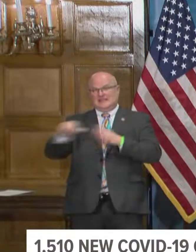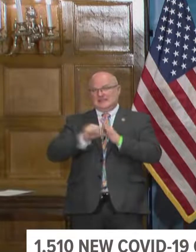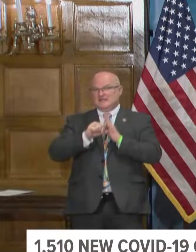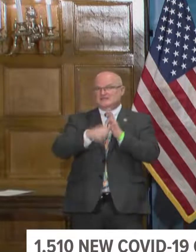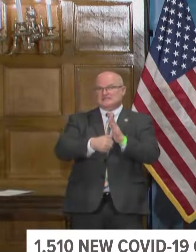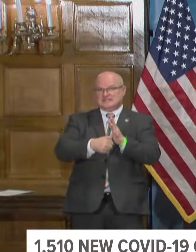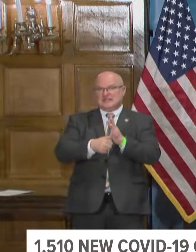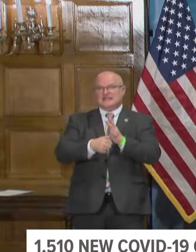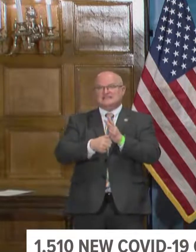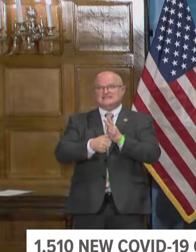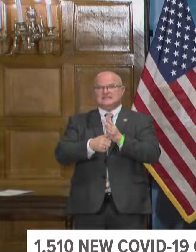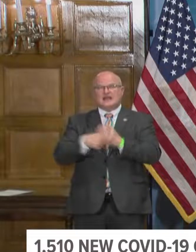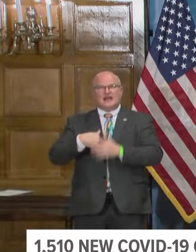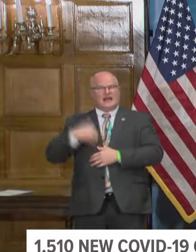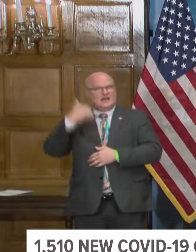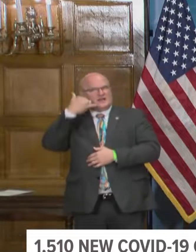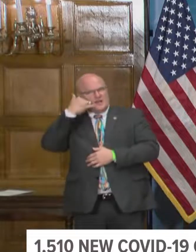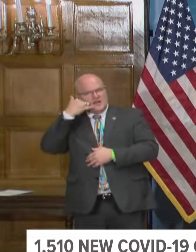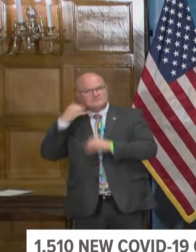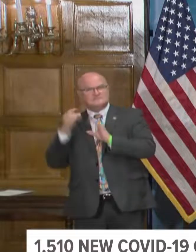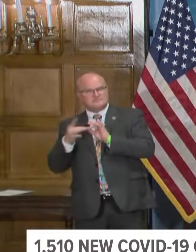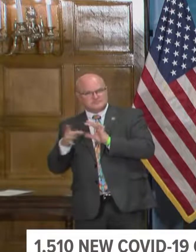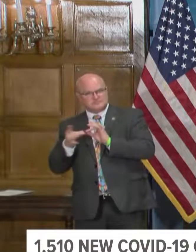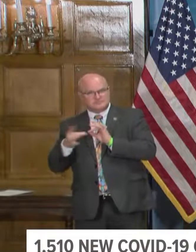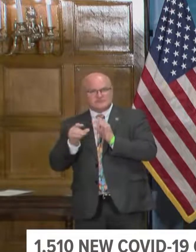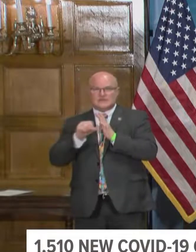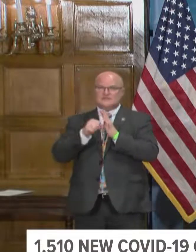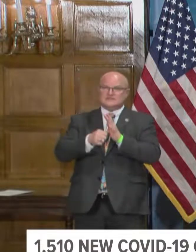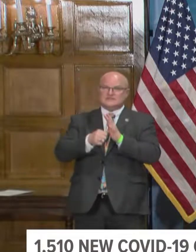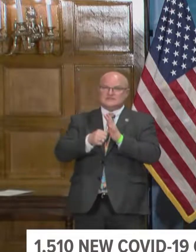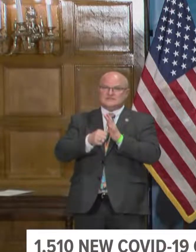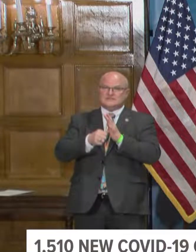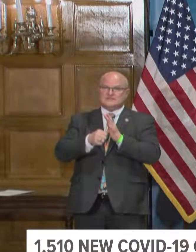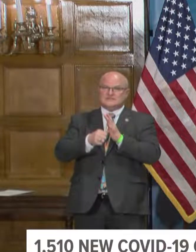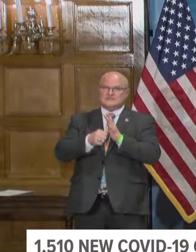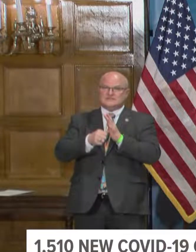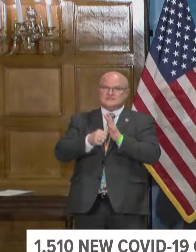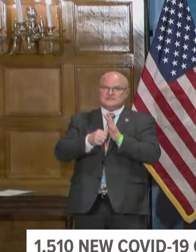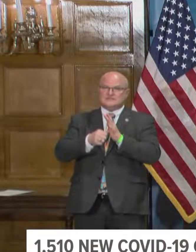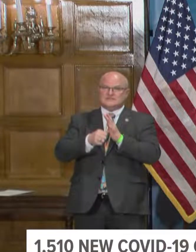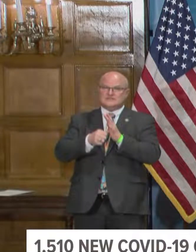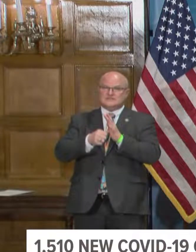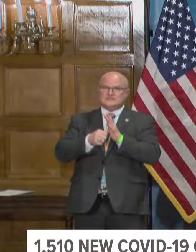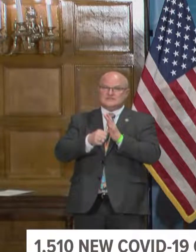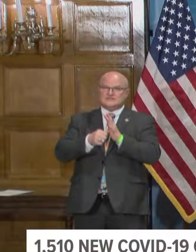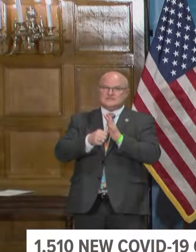call with me, and I emphasized to them, is Walmart